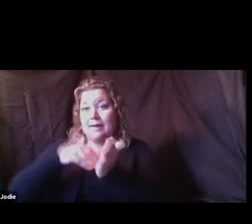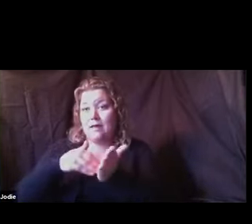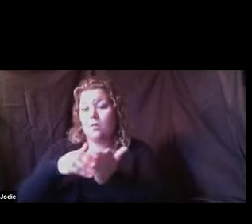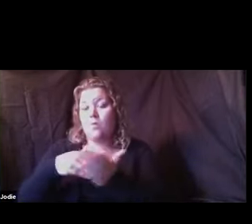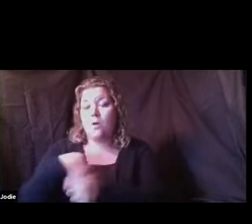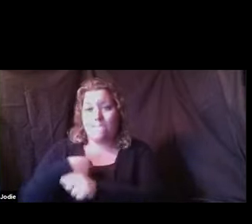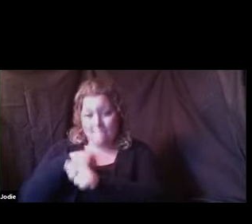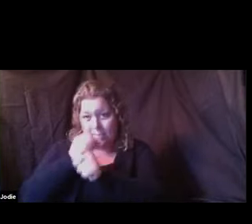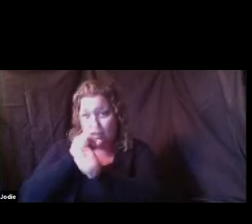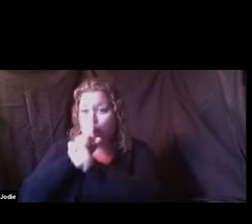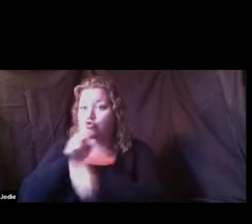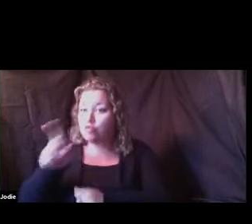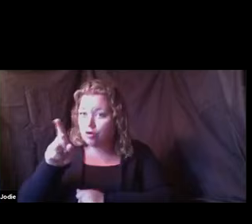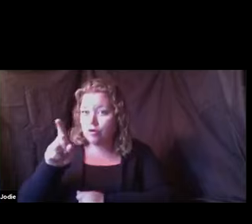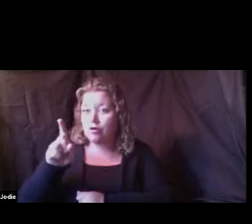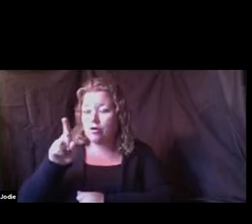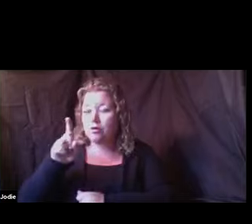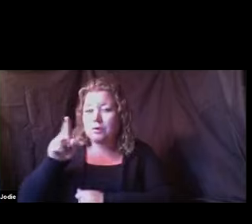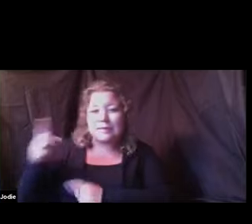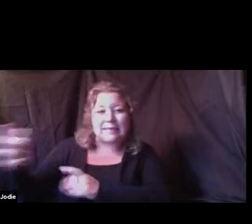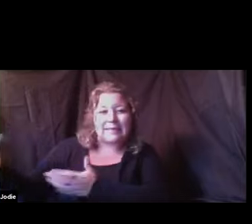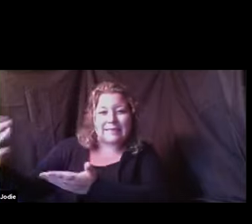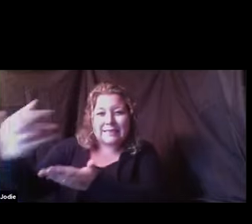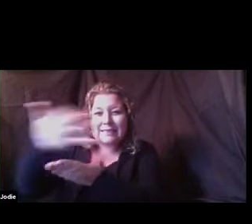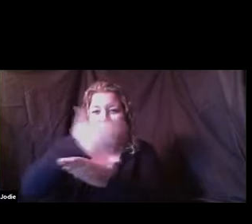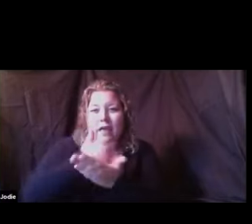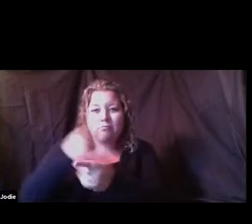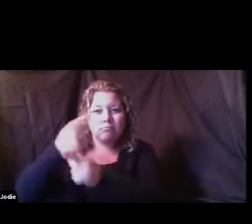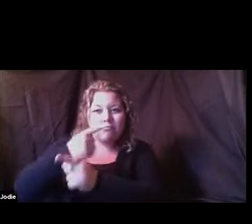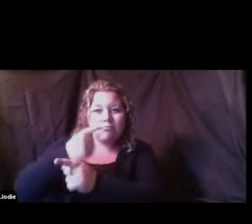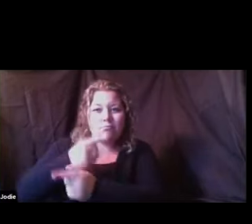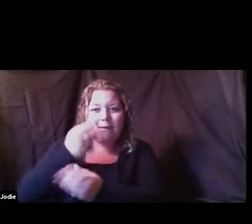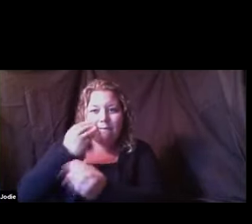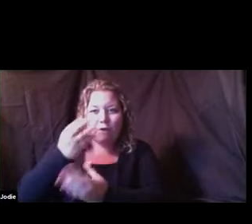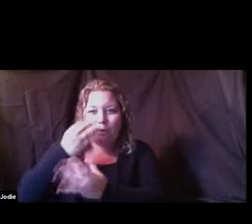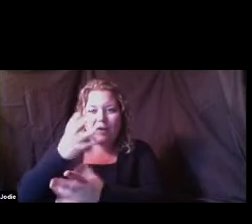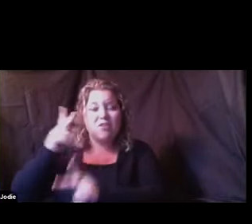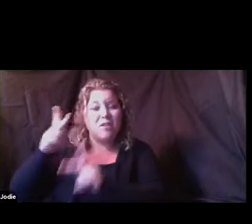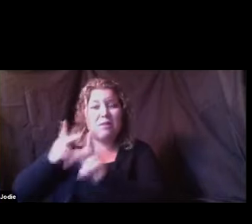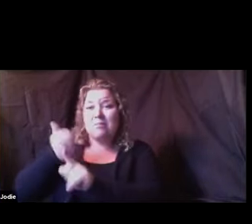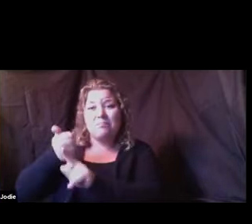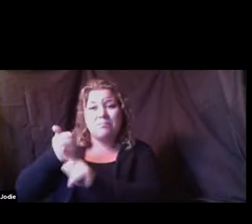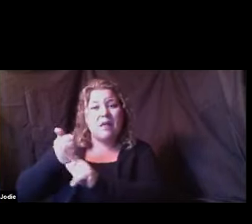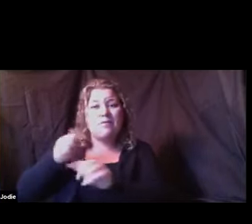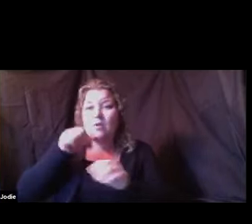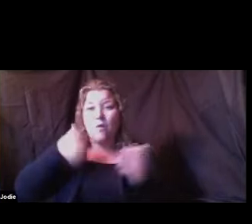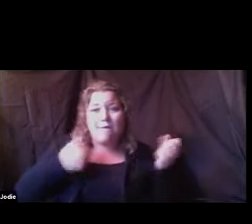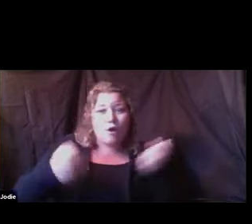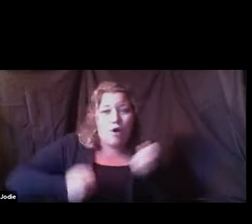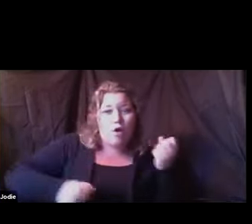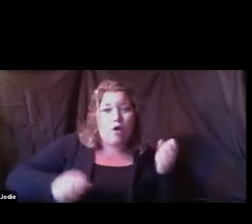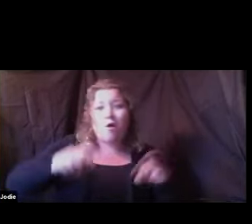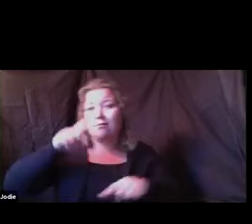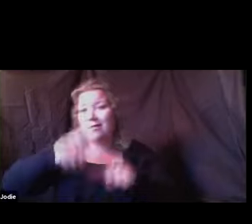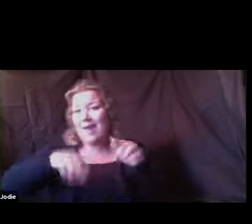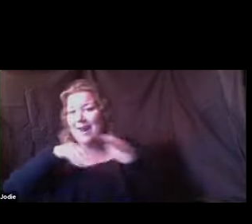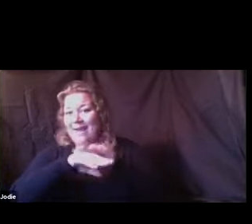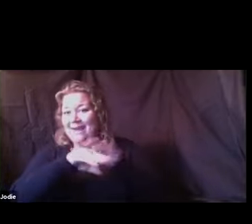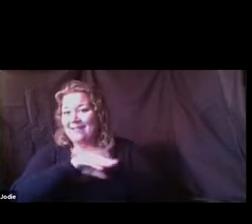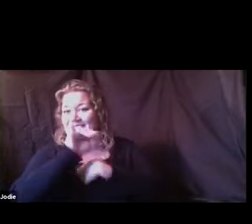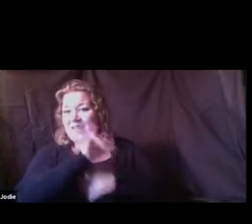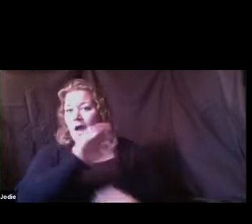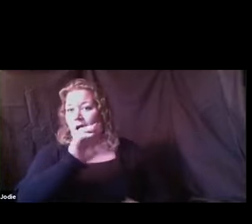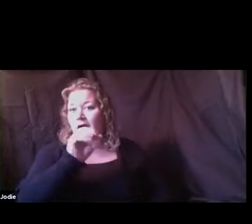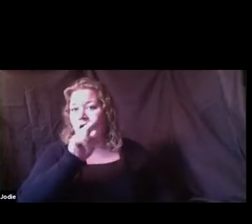make sure that we are catching everyone, especially those who may not have access. And there may have been individuals